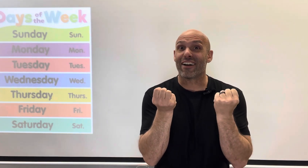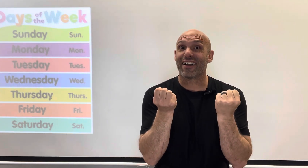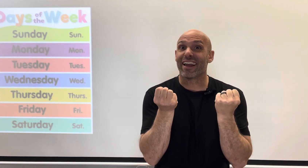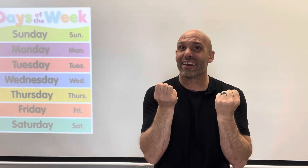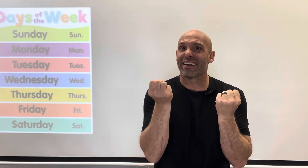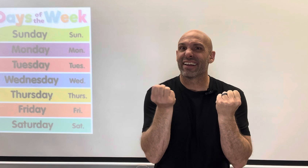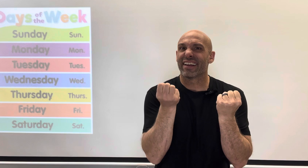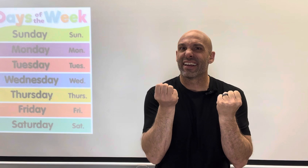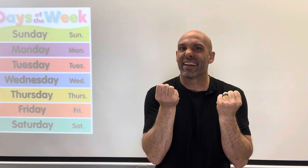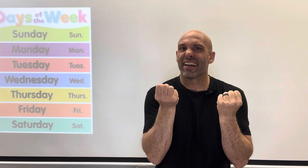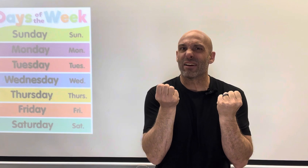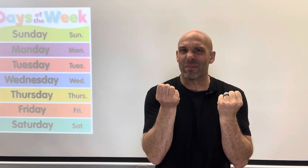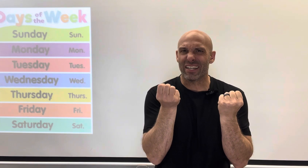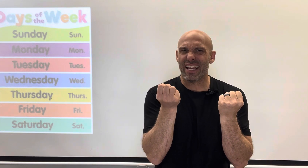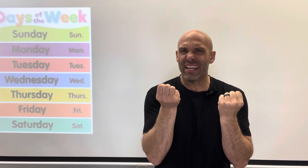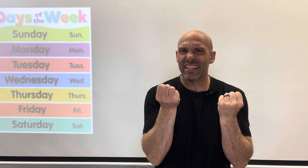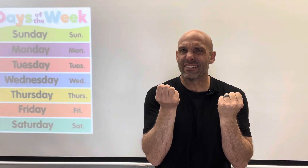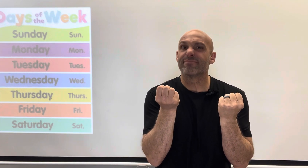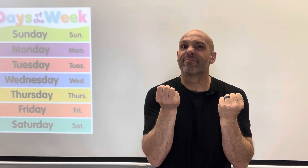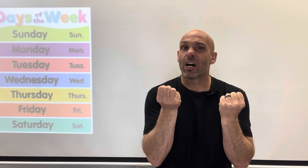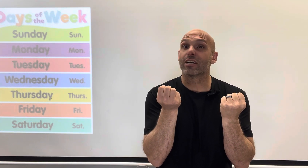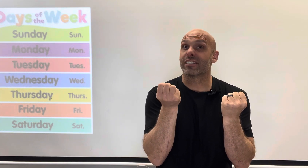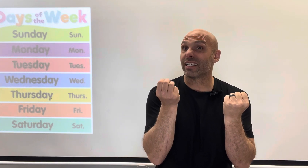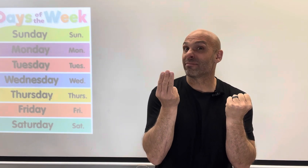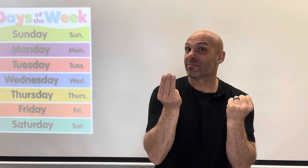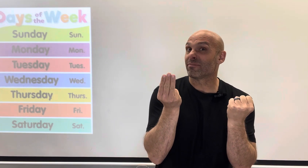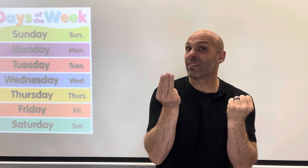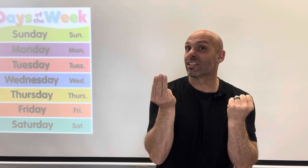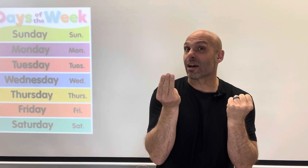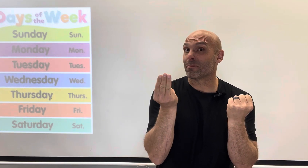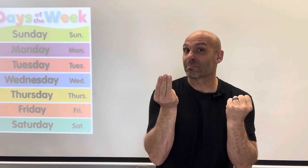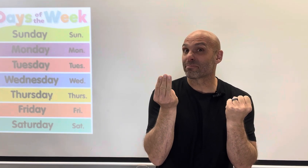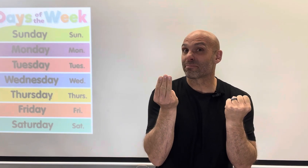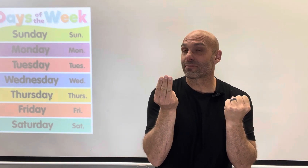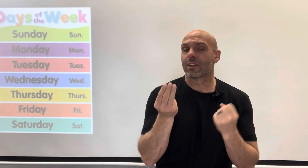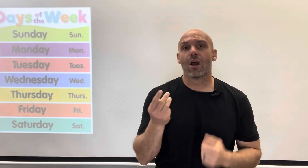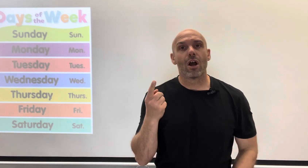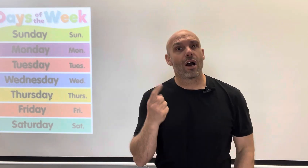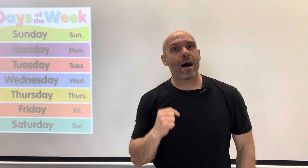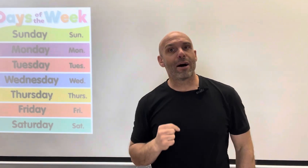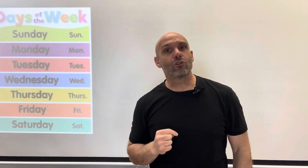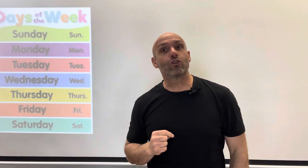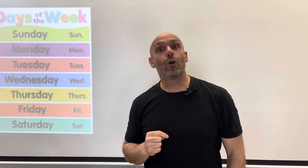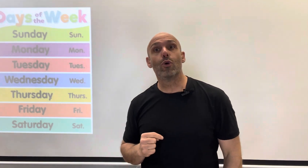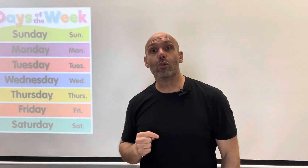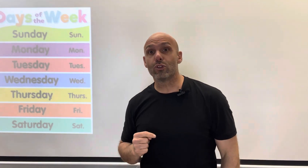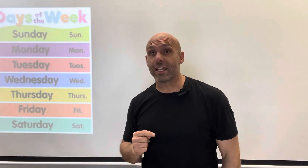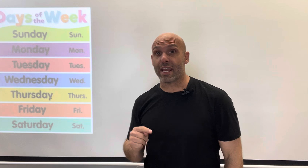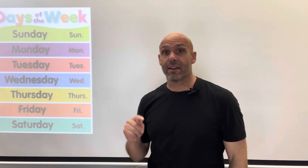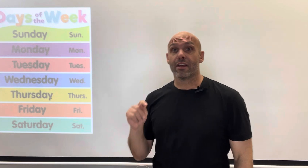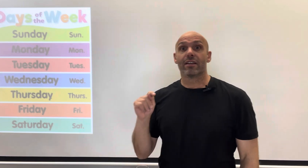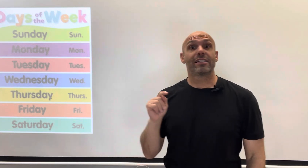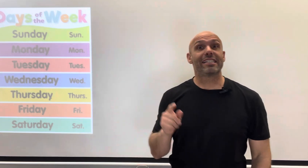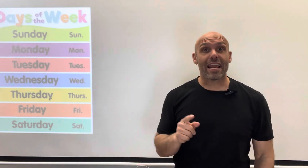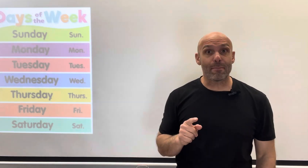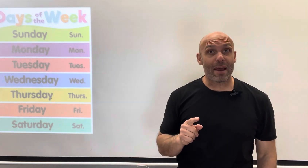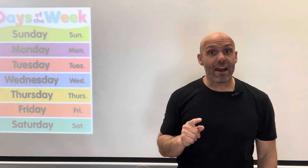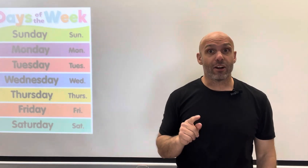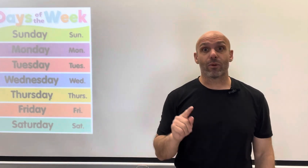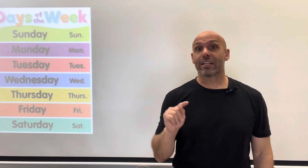Saturday, Monday, hard to see. Fingers up. How about Tuesday? Same pattern. We're going to take